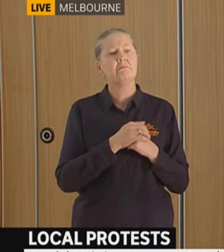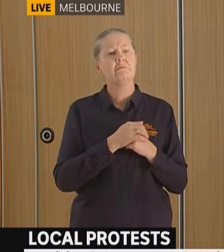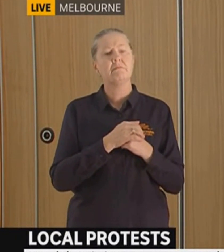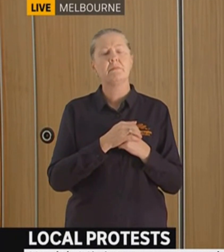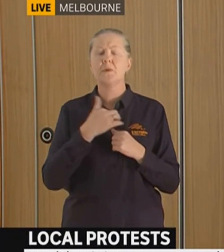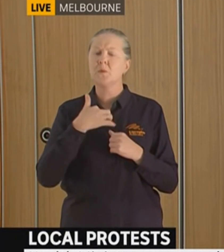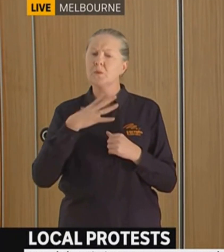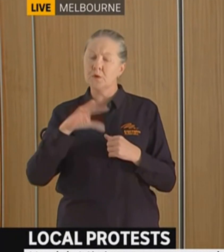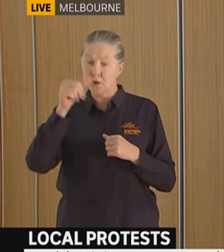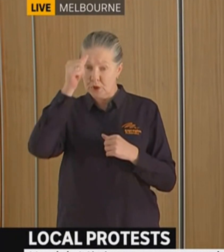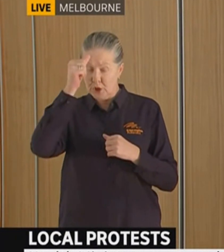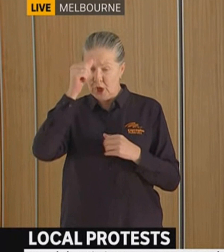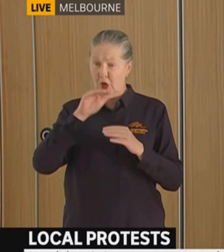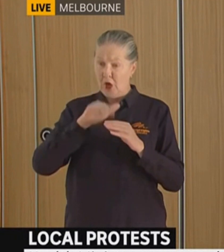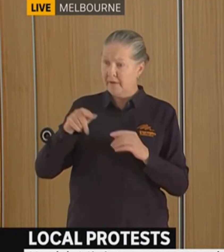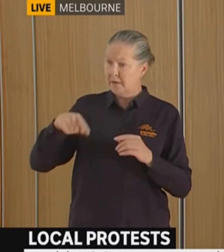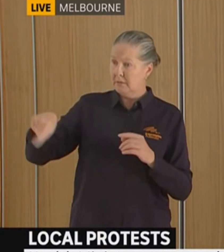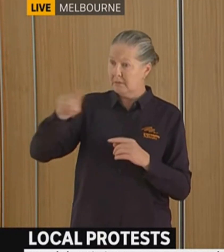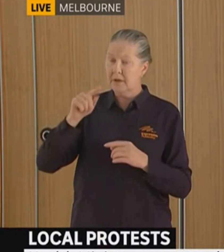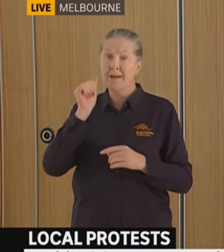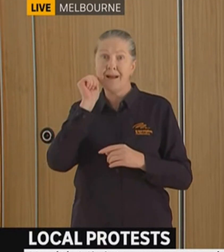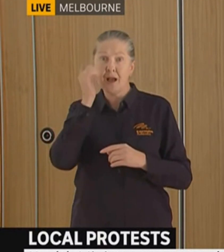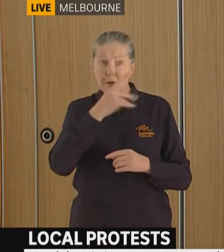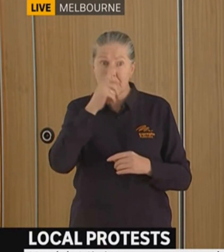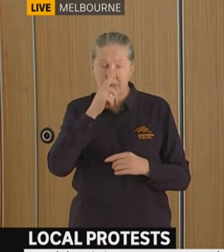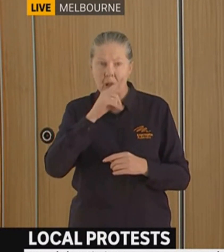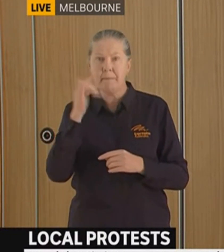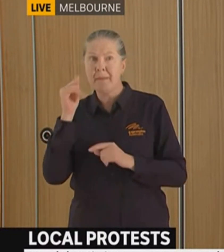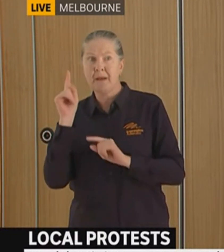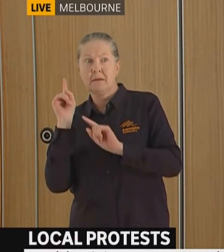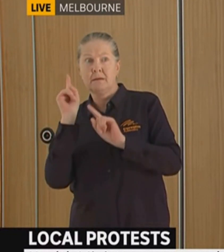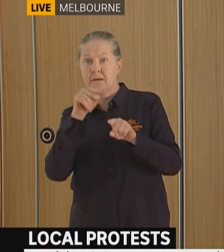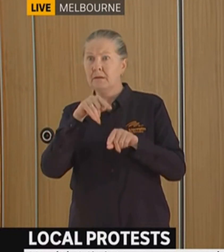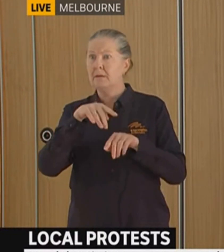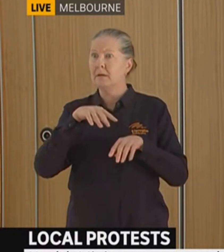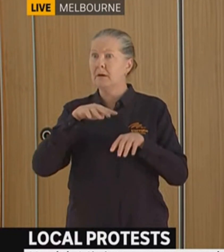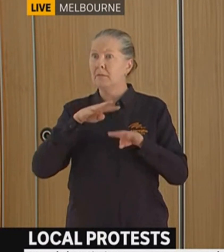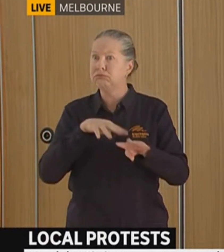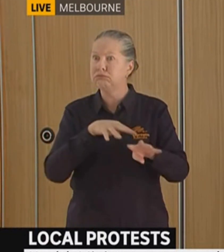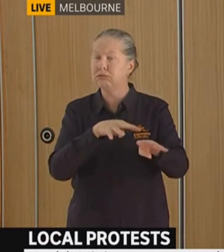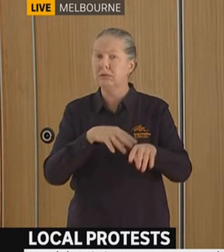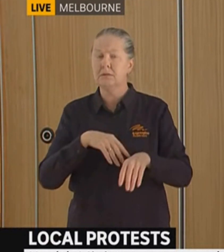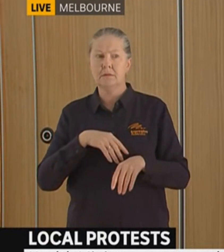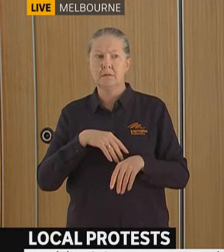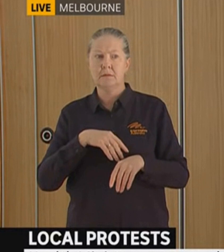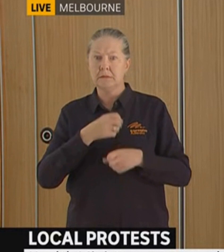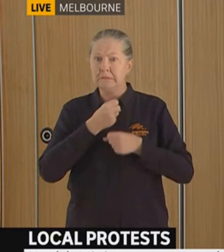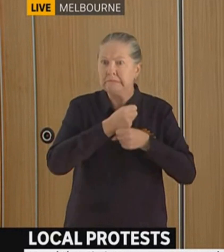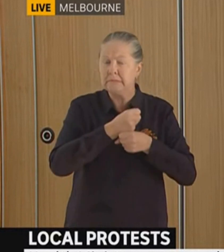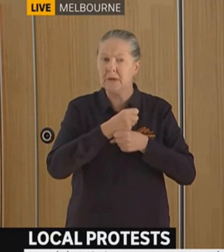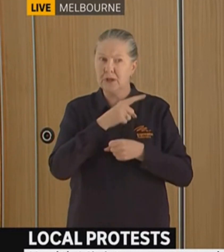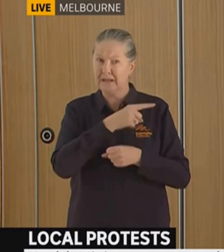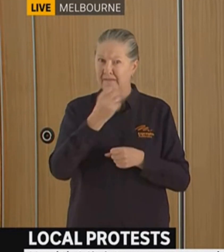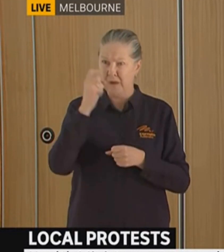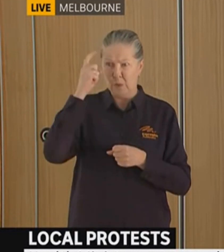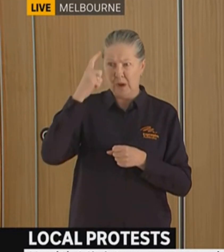Indigenous Australians who are attending these protests to their health, considering they are in such a high-risk category? And are you concerned